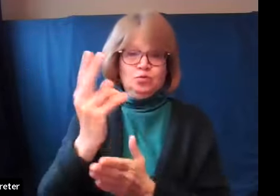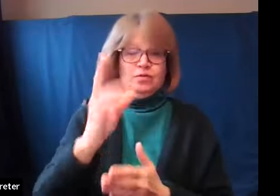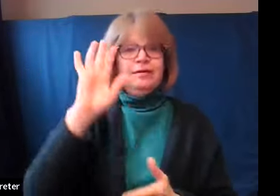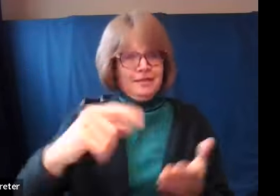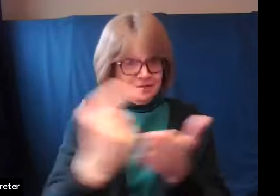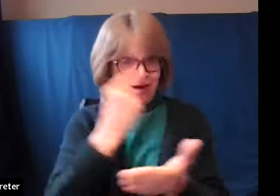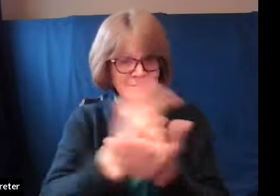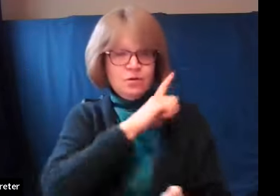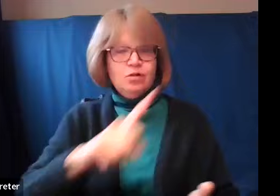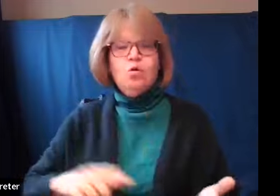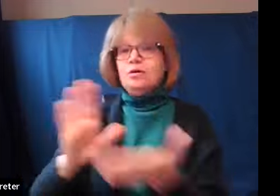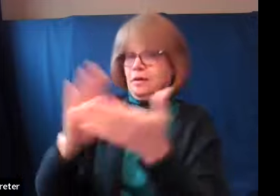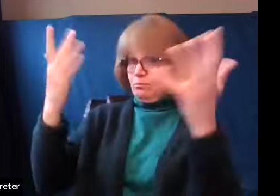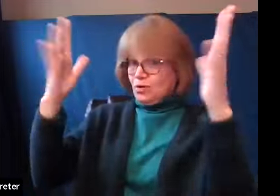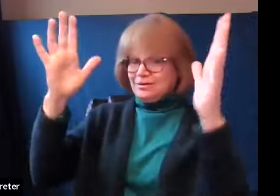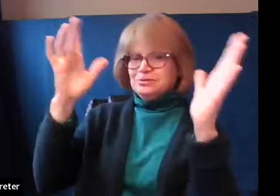Lord.